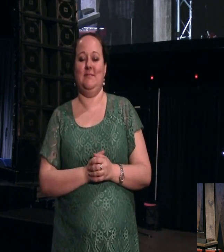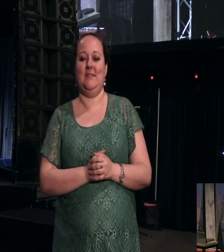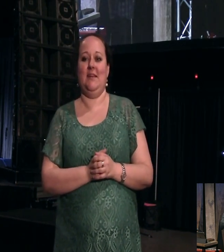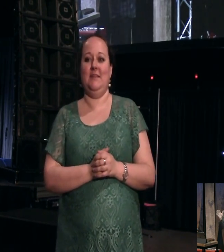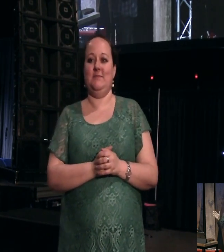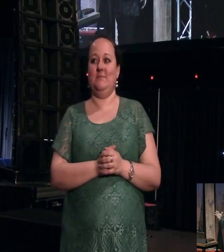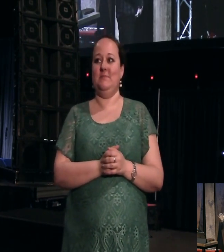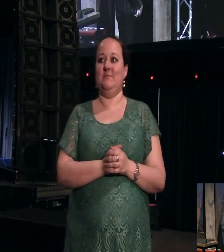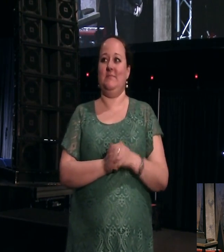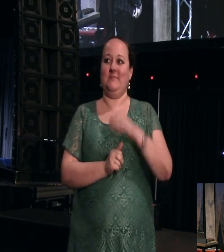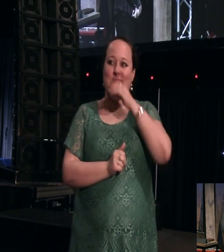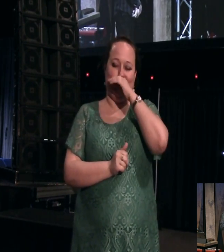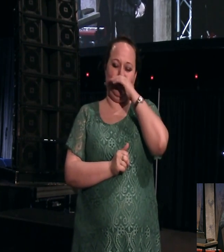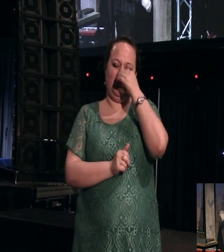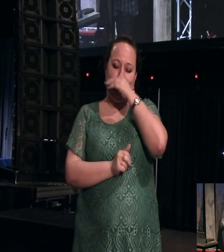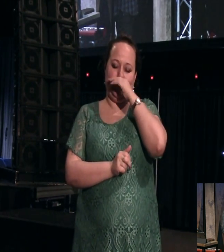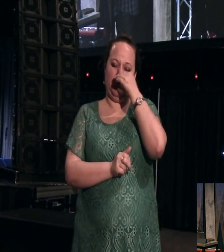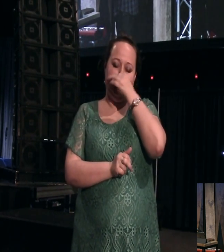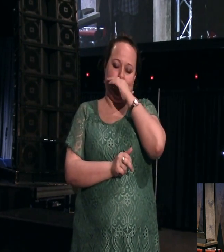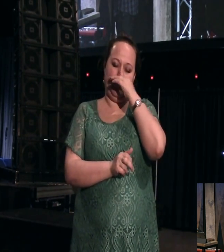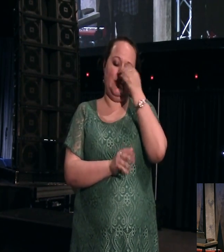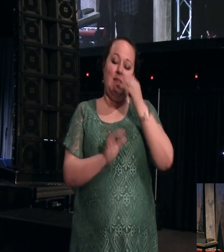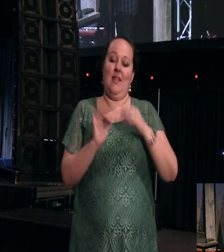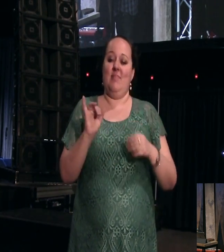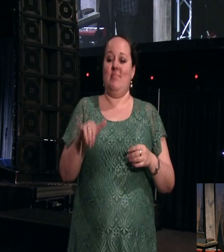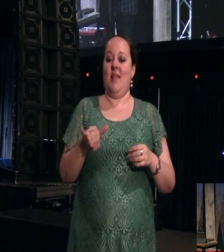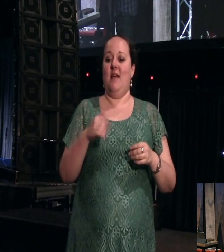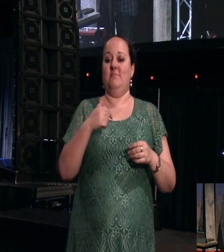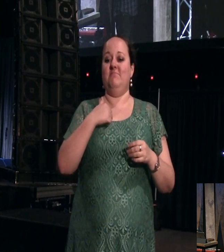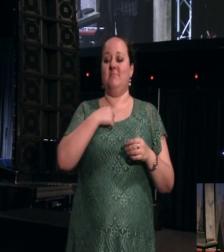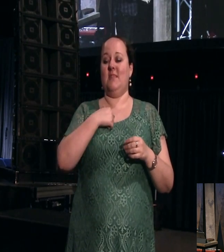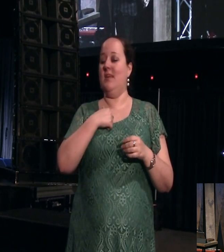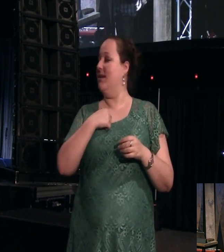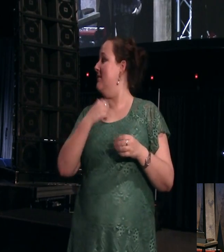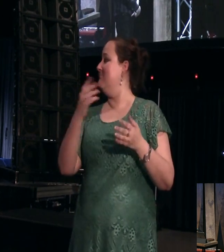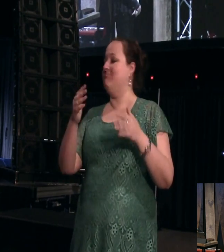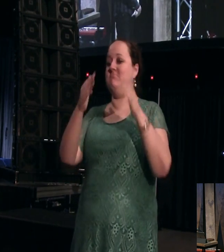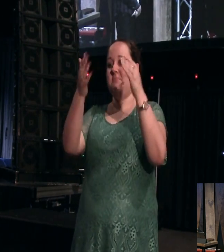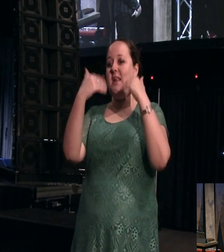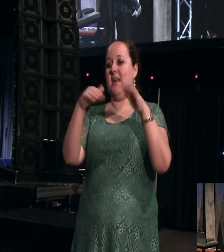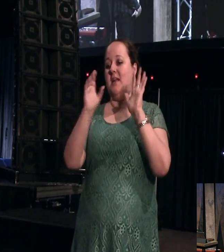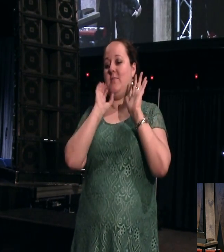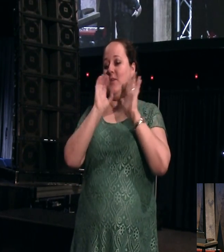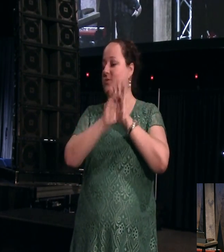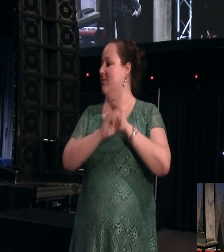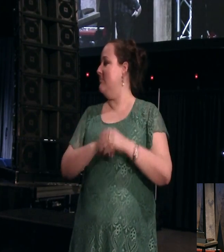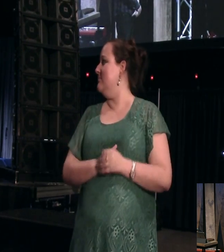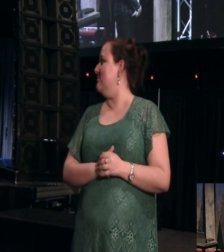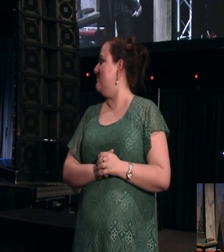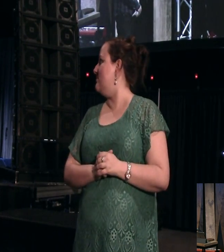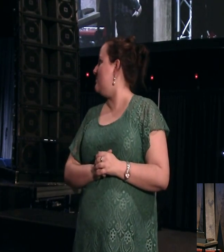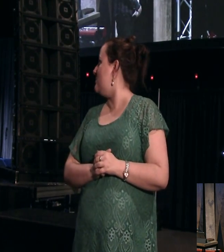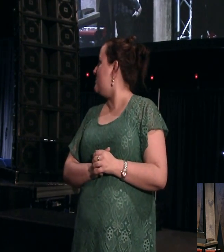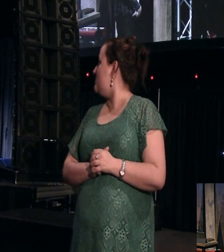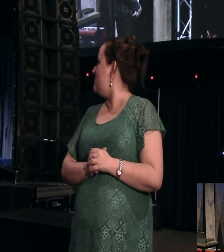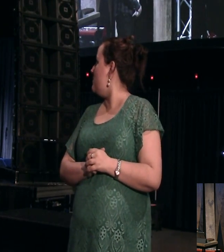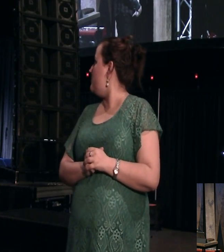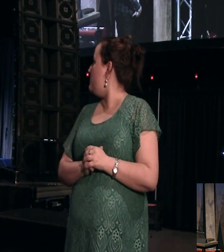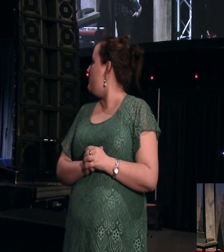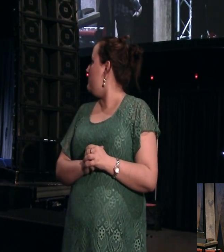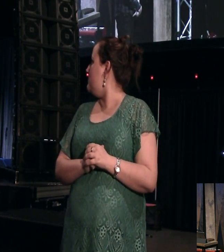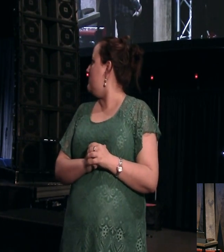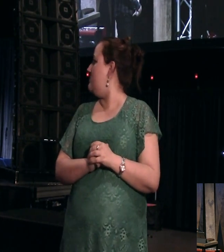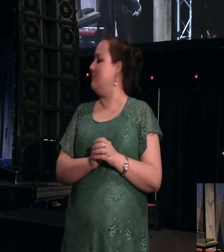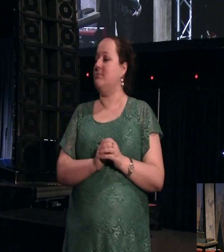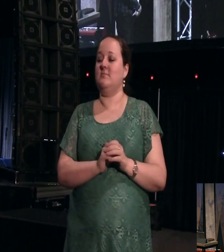Herman. If you don't know who Pee Wee Herman is, then what I just did won't make any sense to you. Anyway, that was freshman year. Here's the next